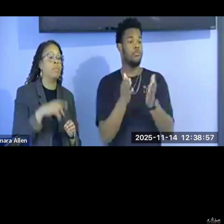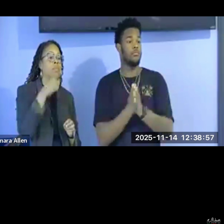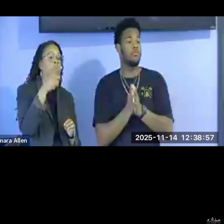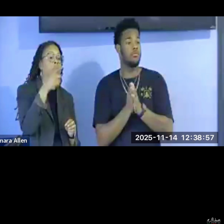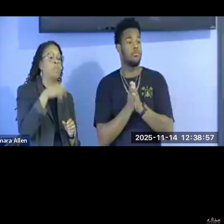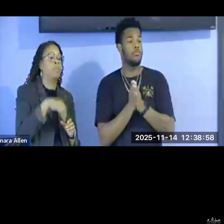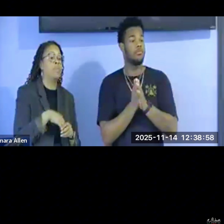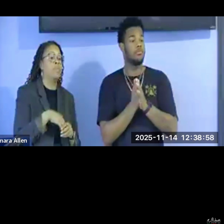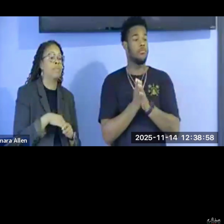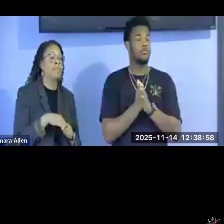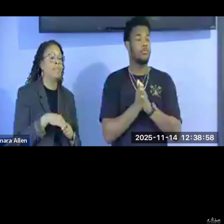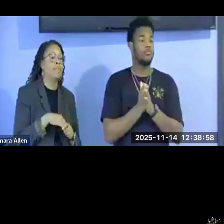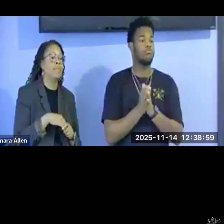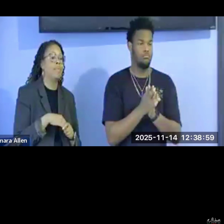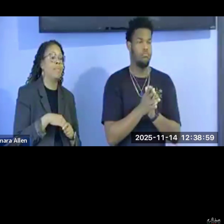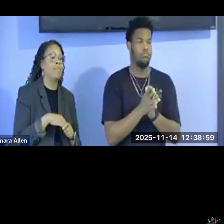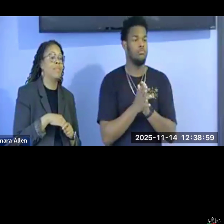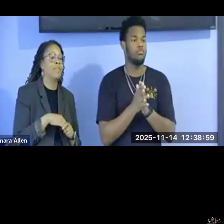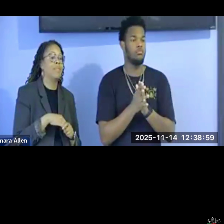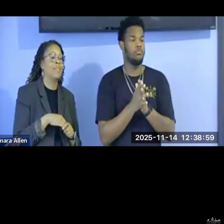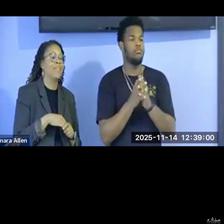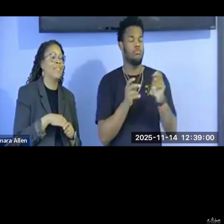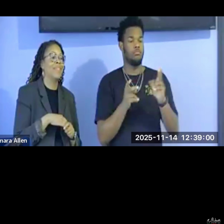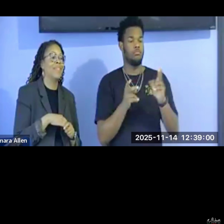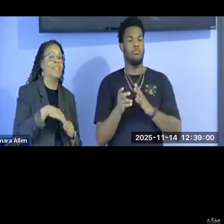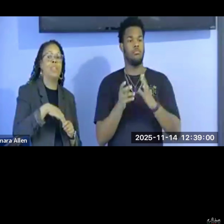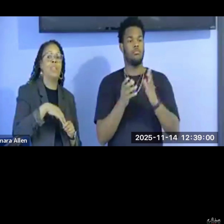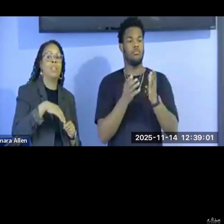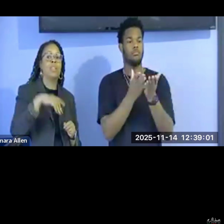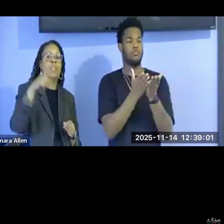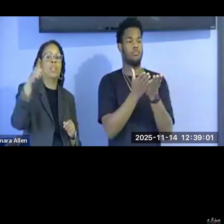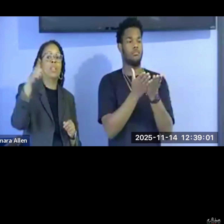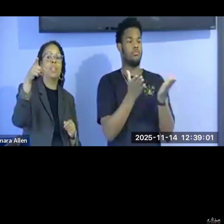person. Any questions from folks here?